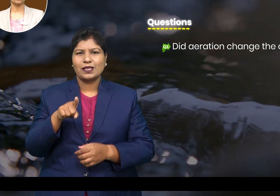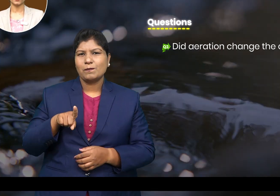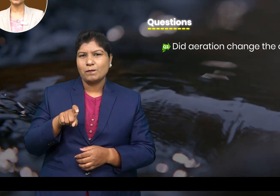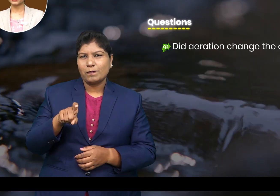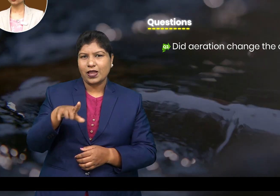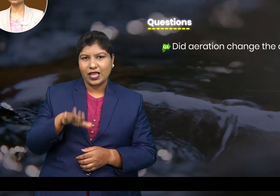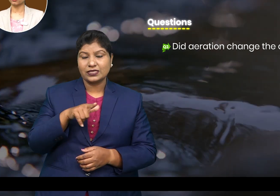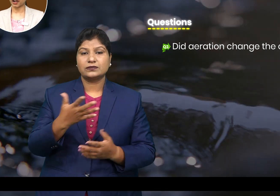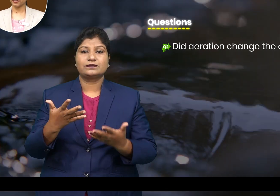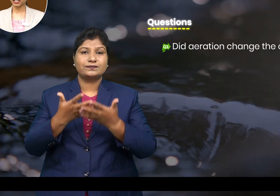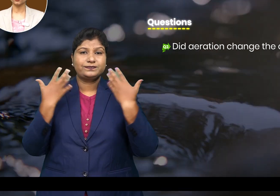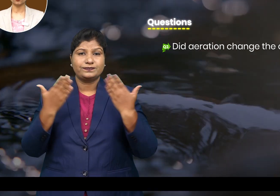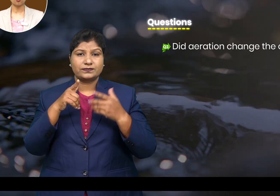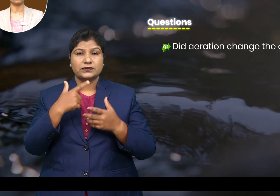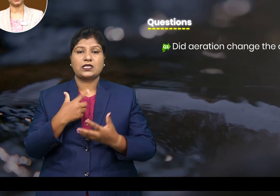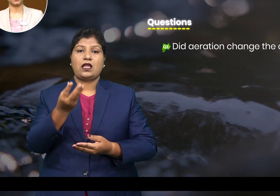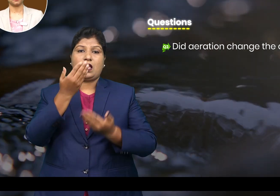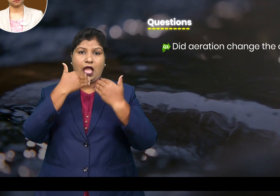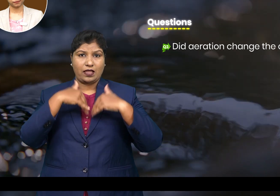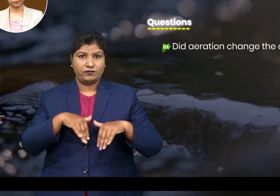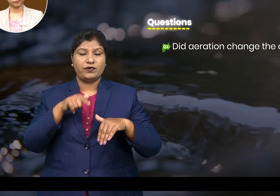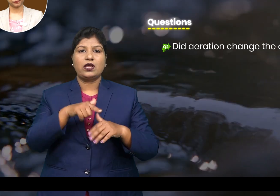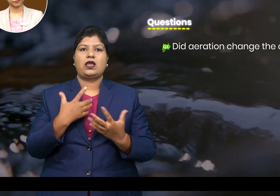that require air to survive can grow on it.